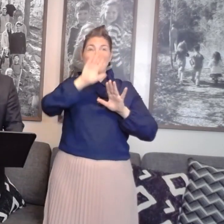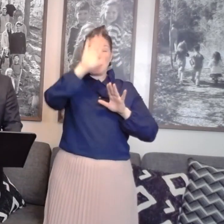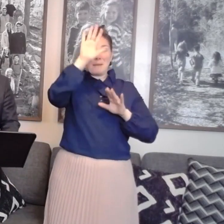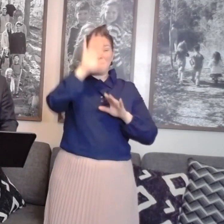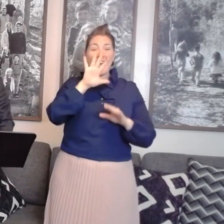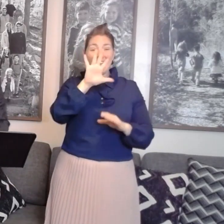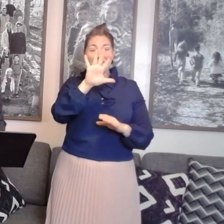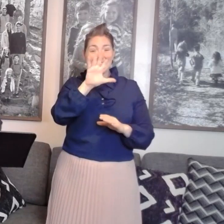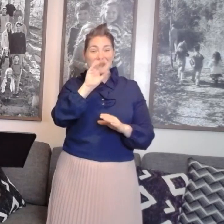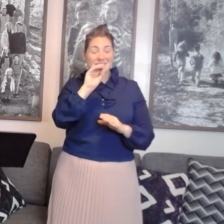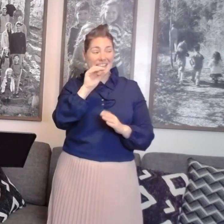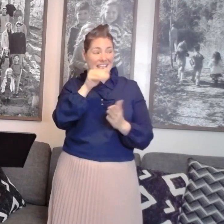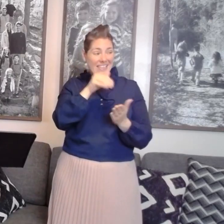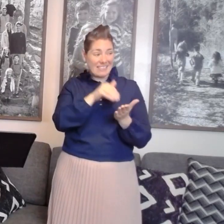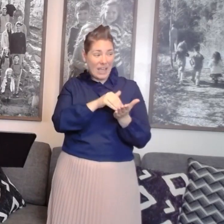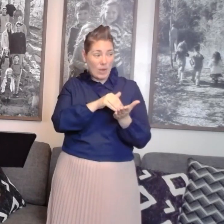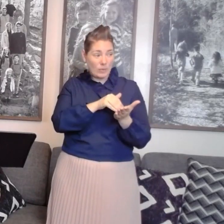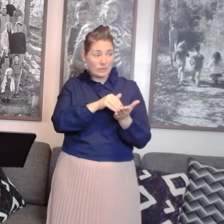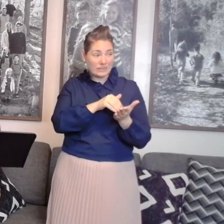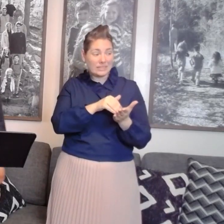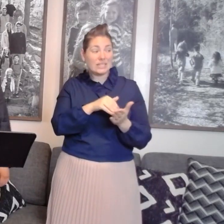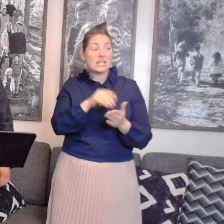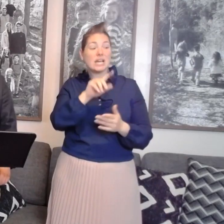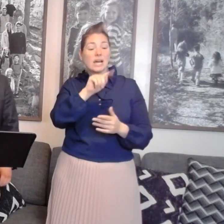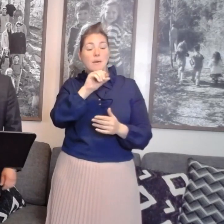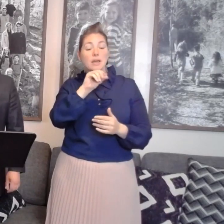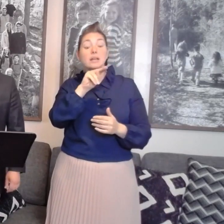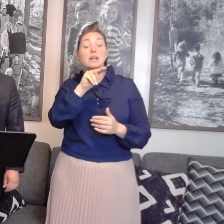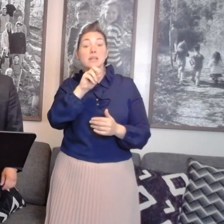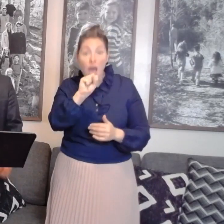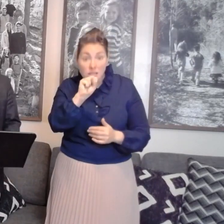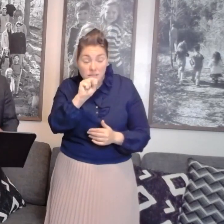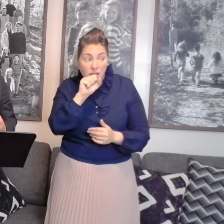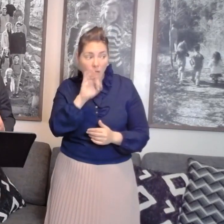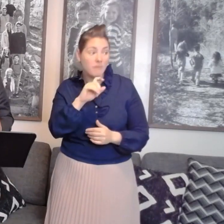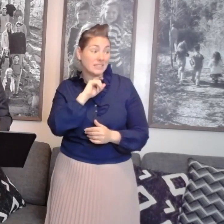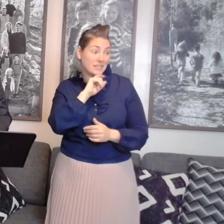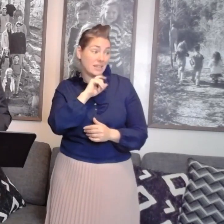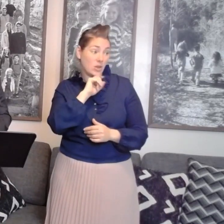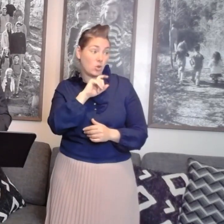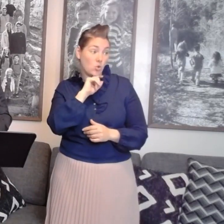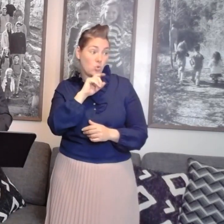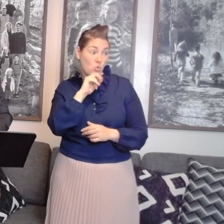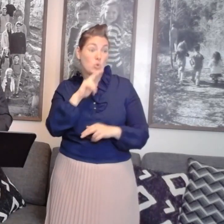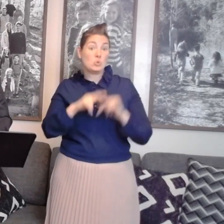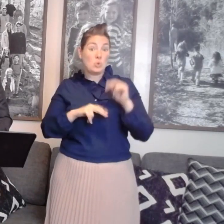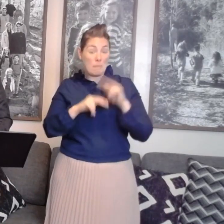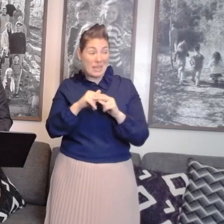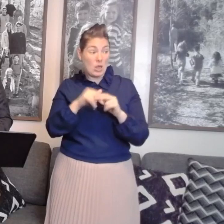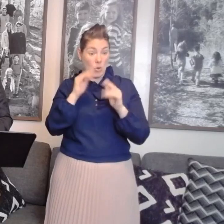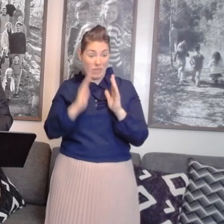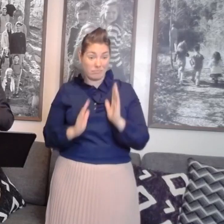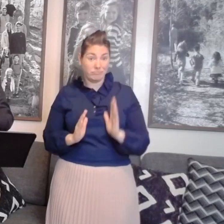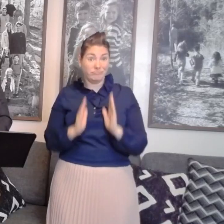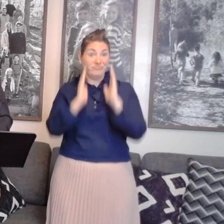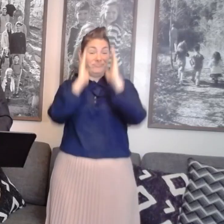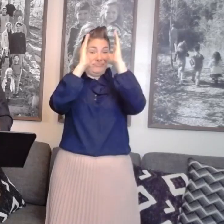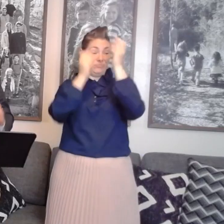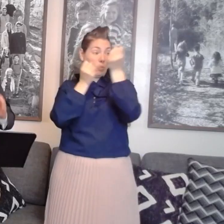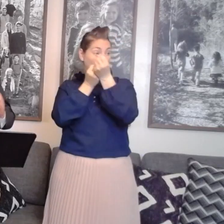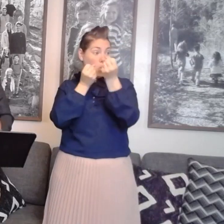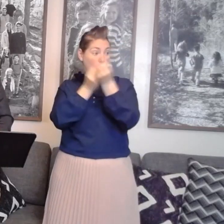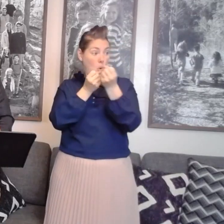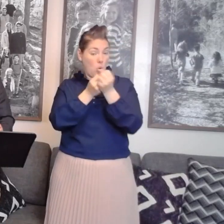57,000 tons of steel to construct and build the steel skeleton. It took